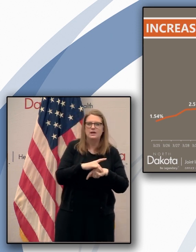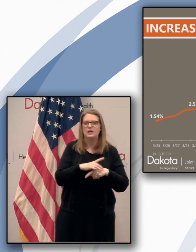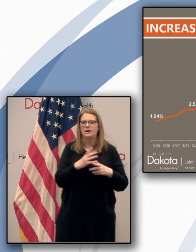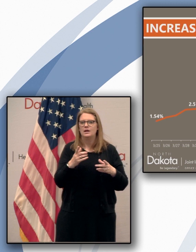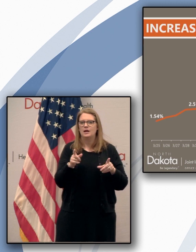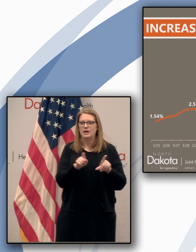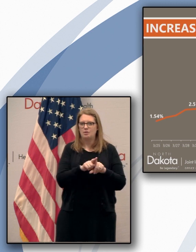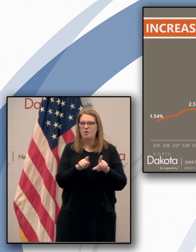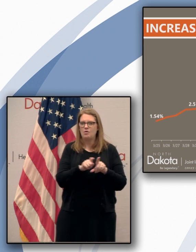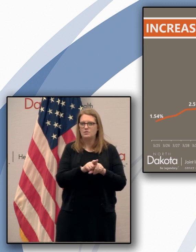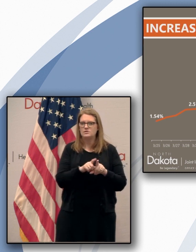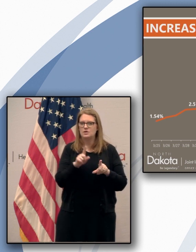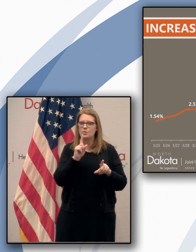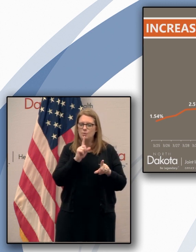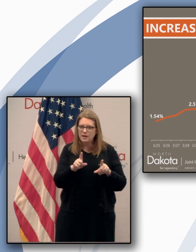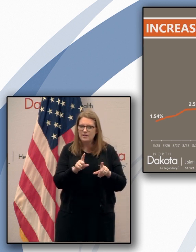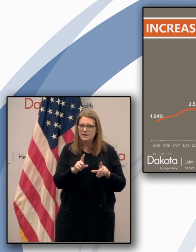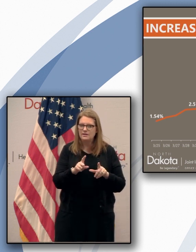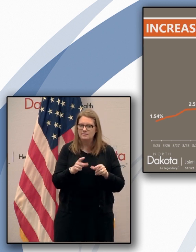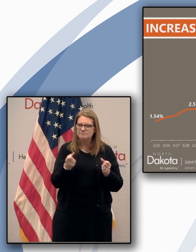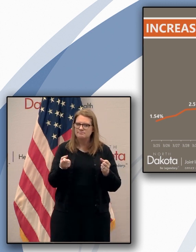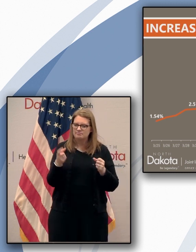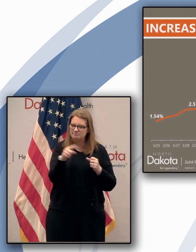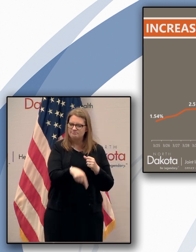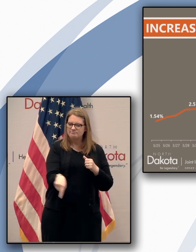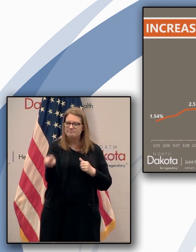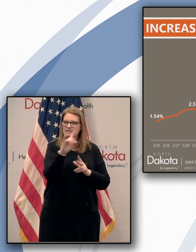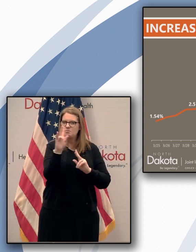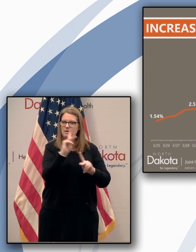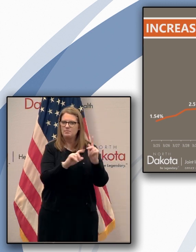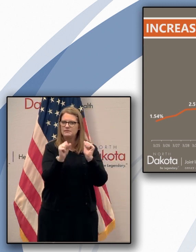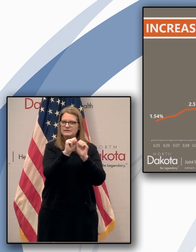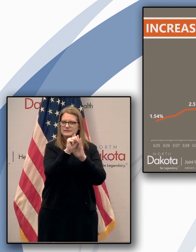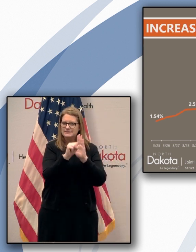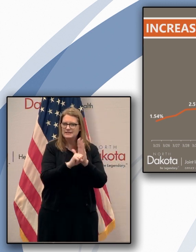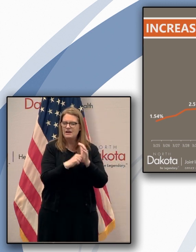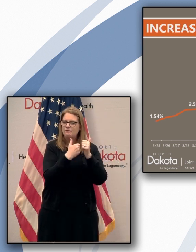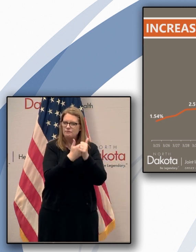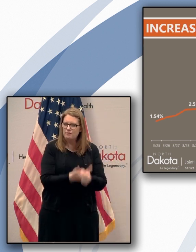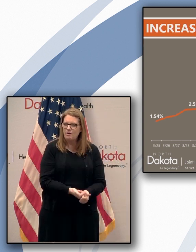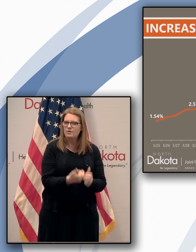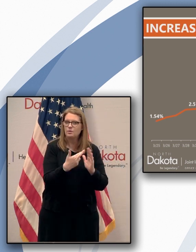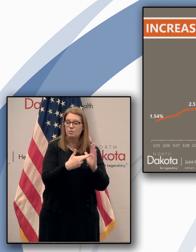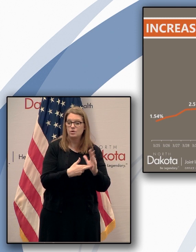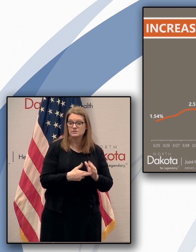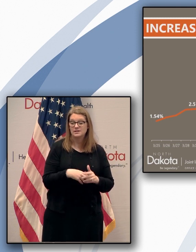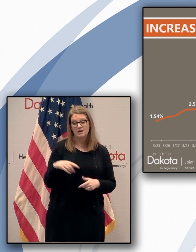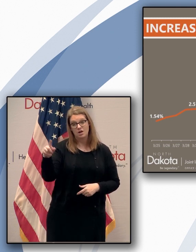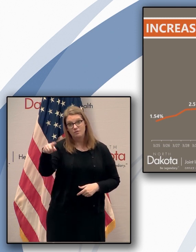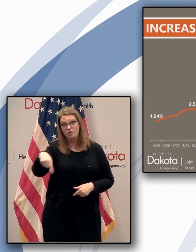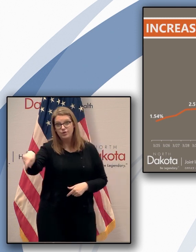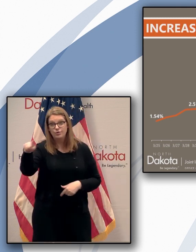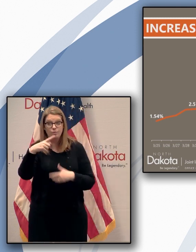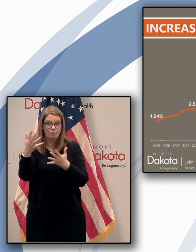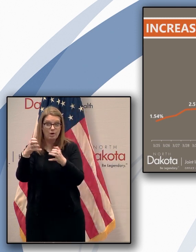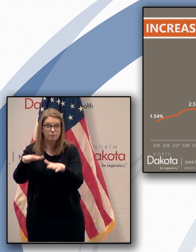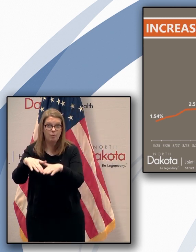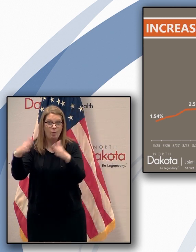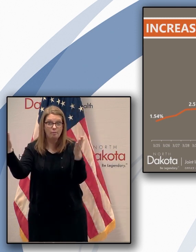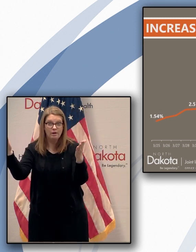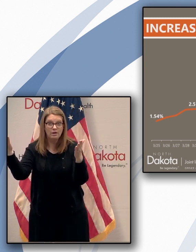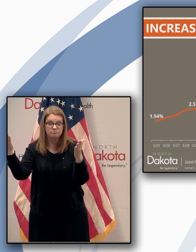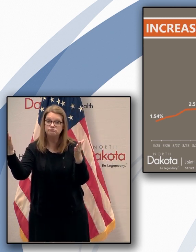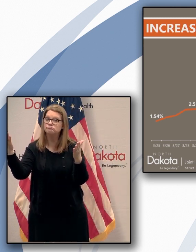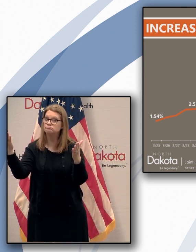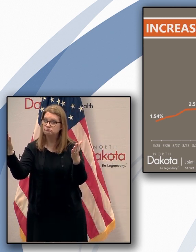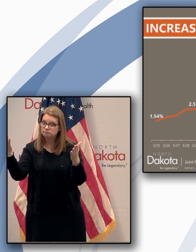great compliance that we had around the state. So again, for those that want to reopen, our path to doing that is to making sure